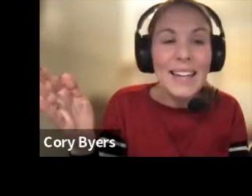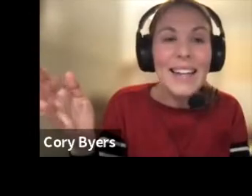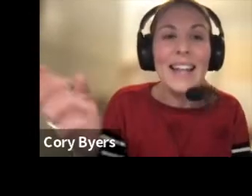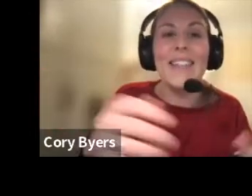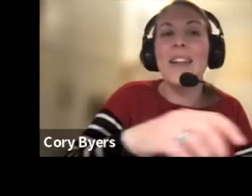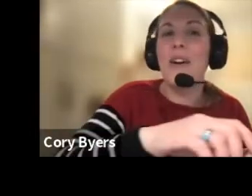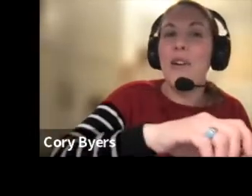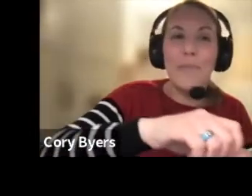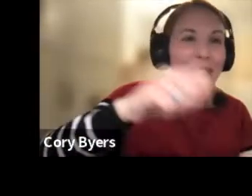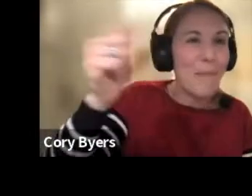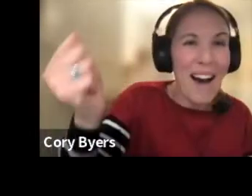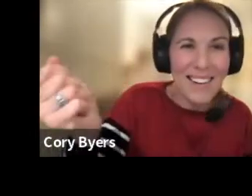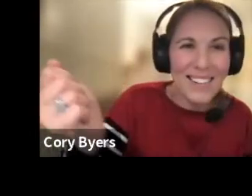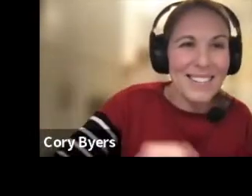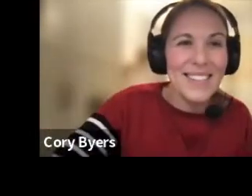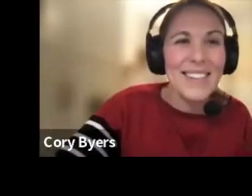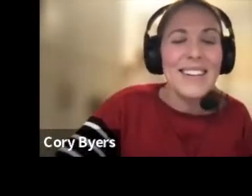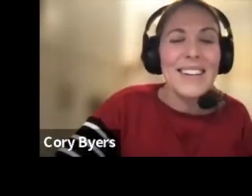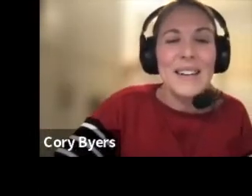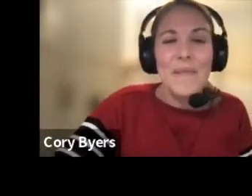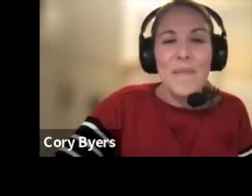Open and then open the box.